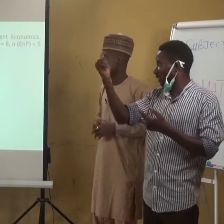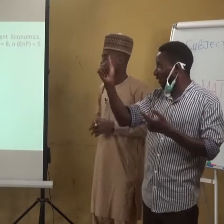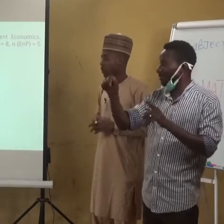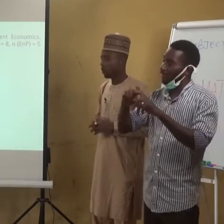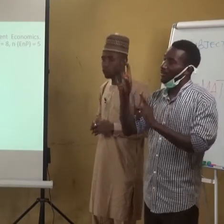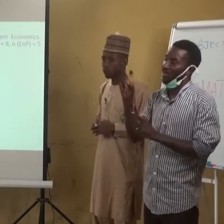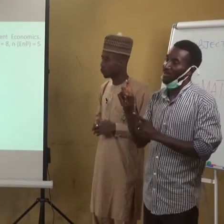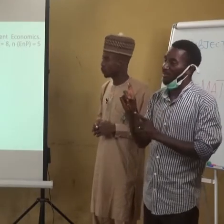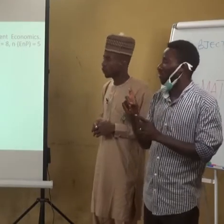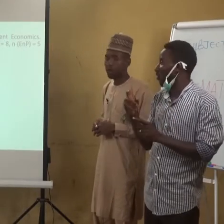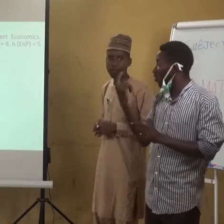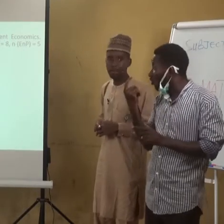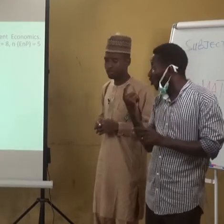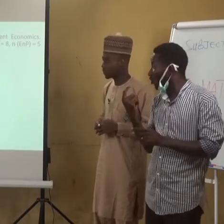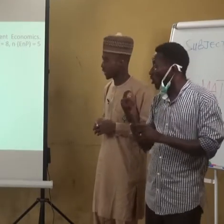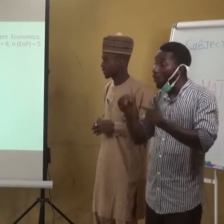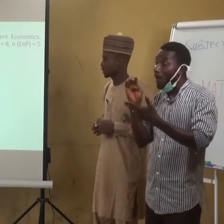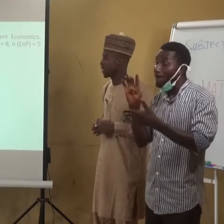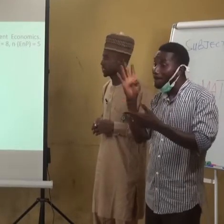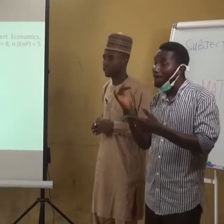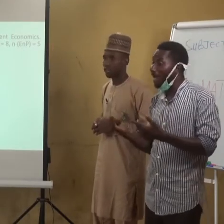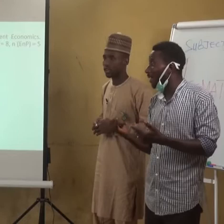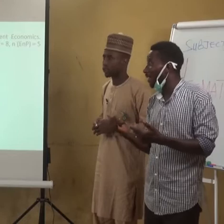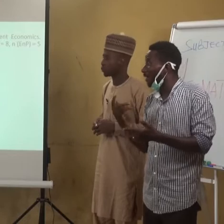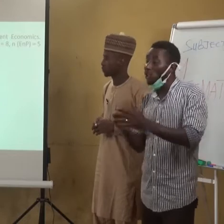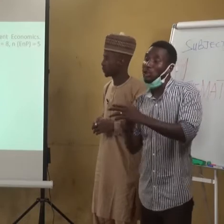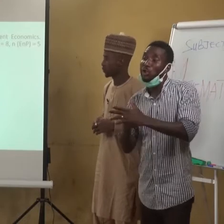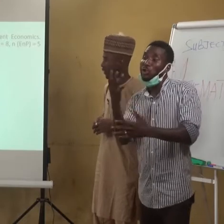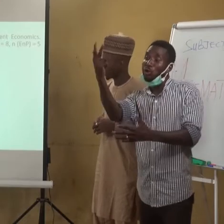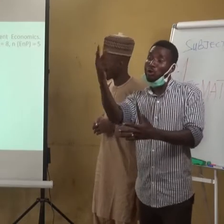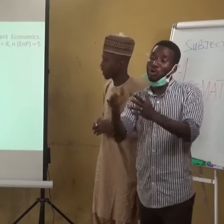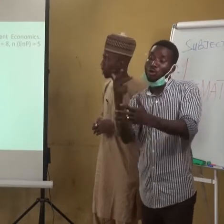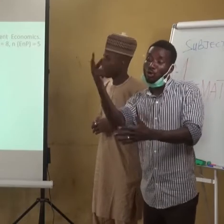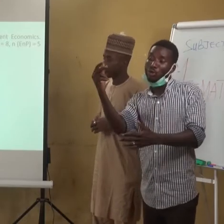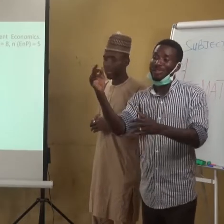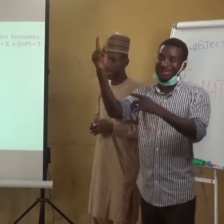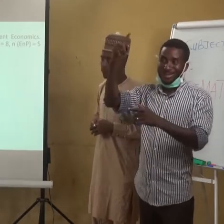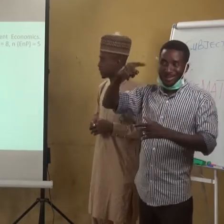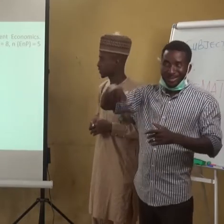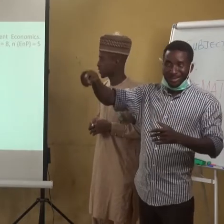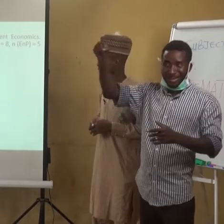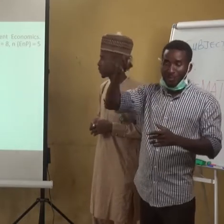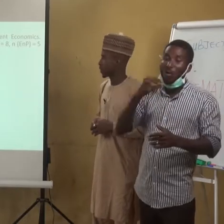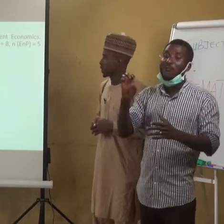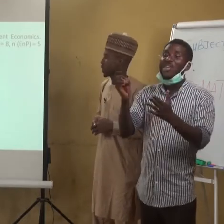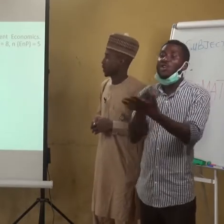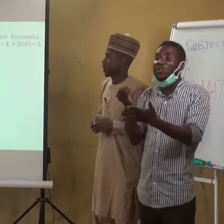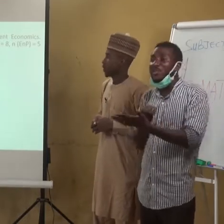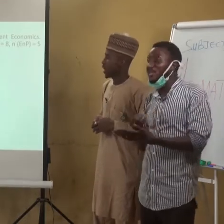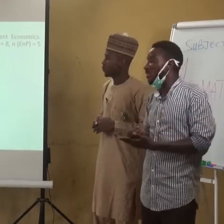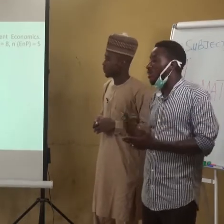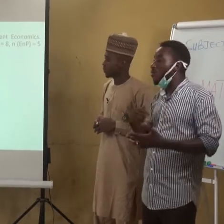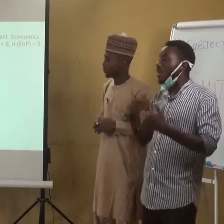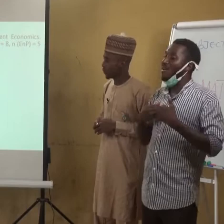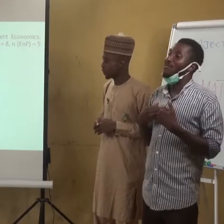B. Also, going by subsets, that is the third cycle of economics,